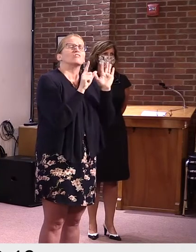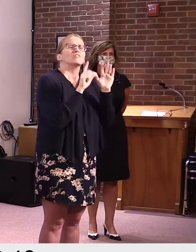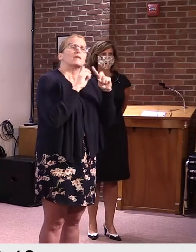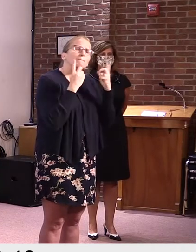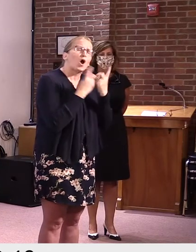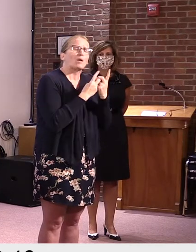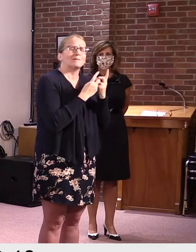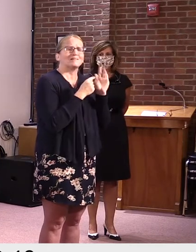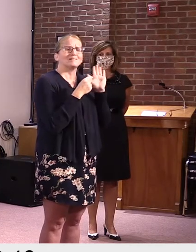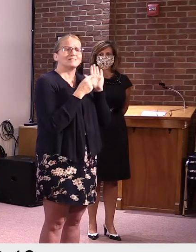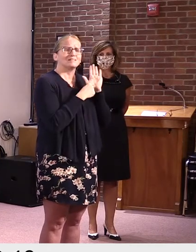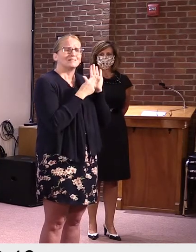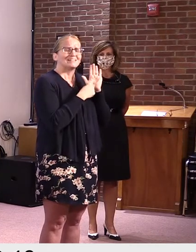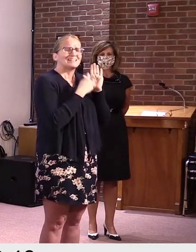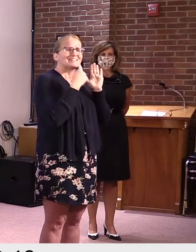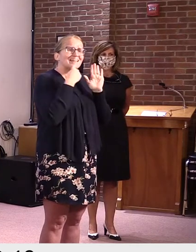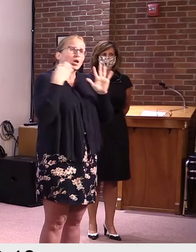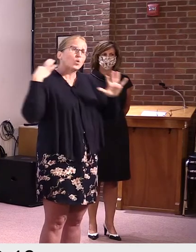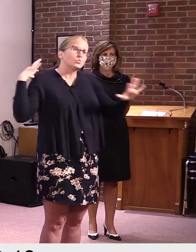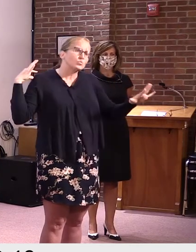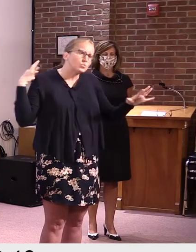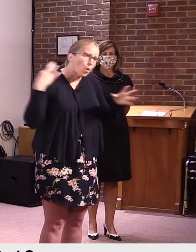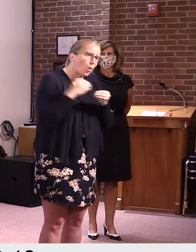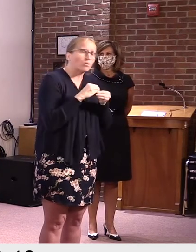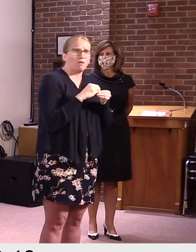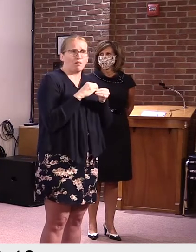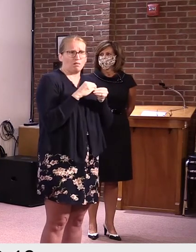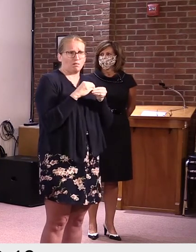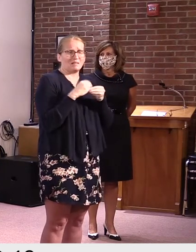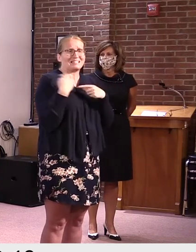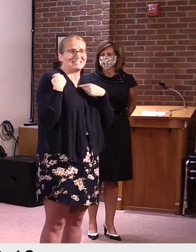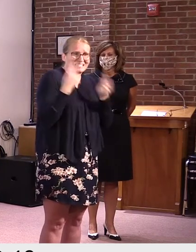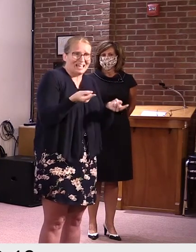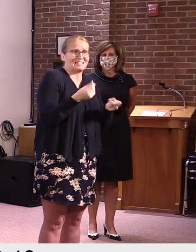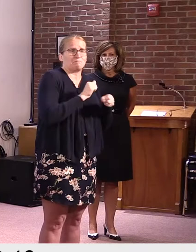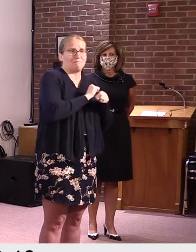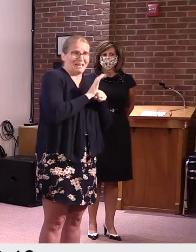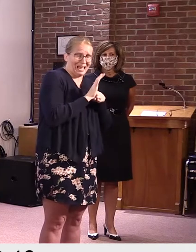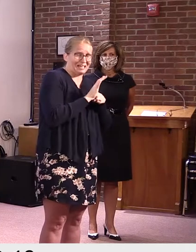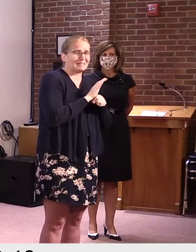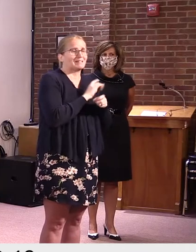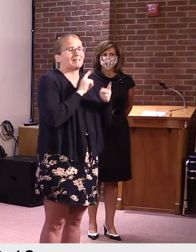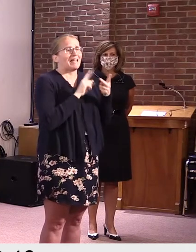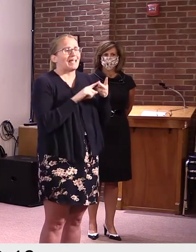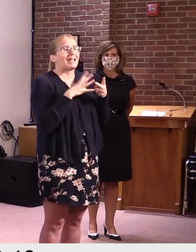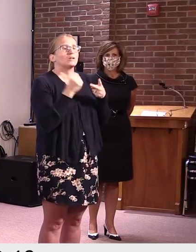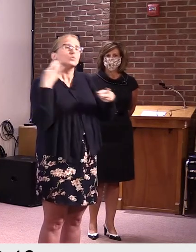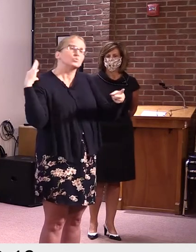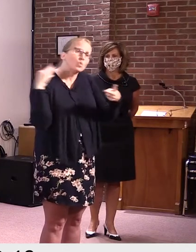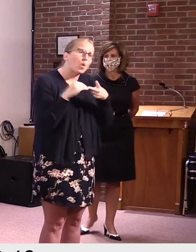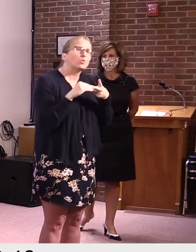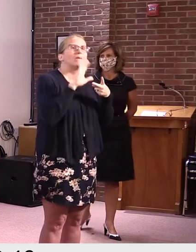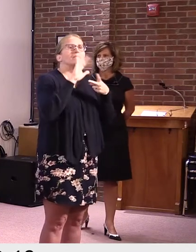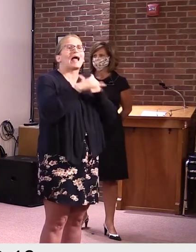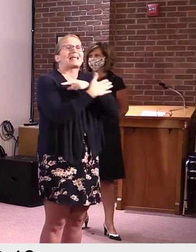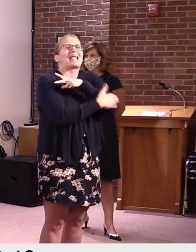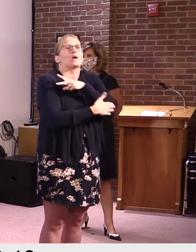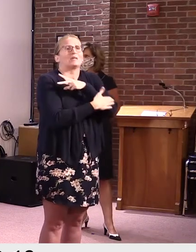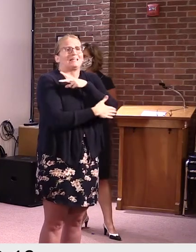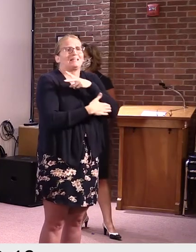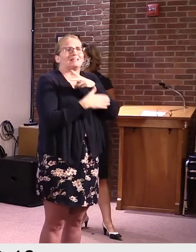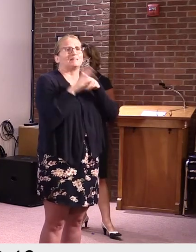the total number since the pandemic began as well as the total number breakdown by county.